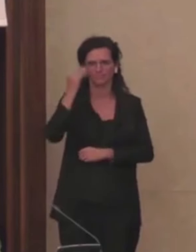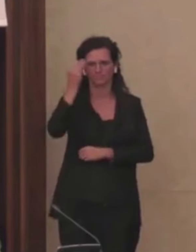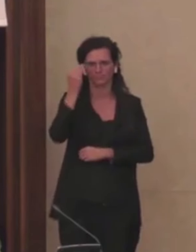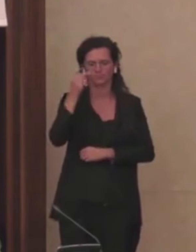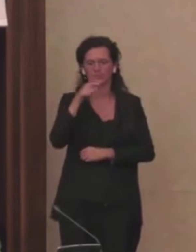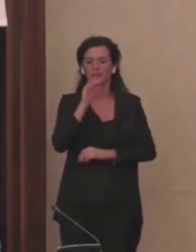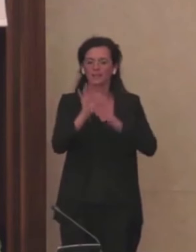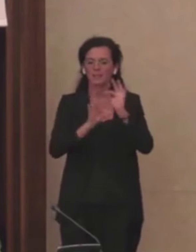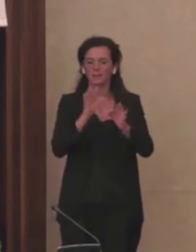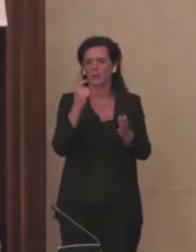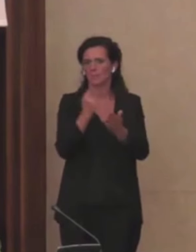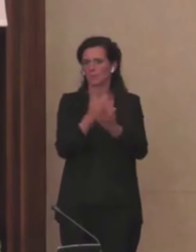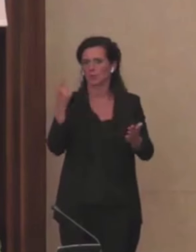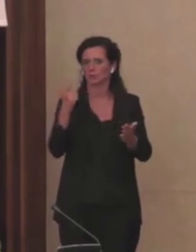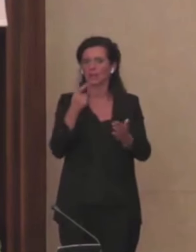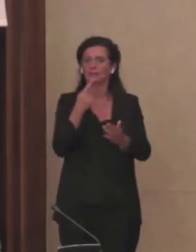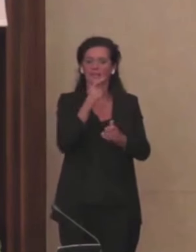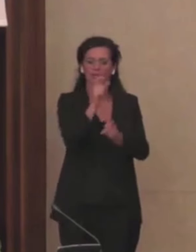home therapy,